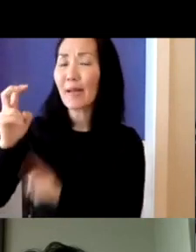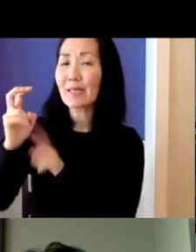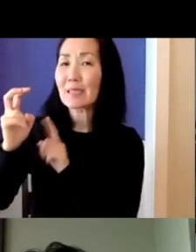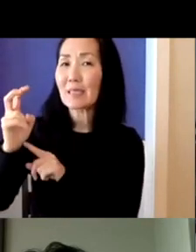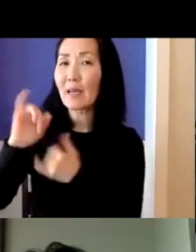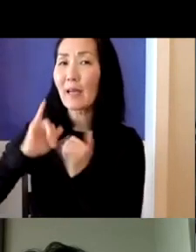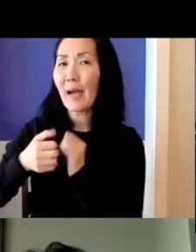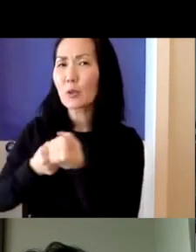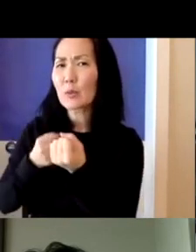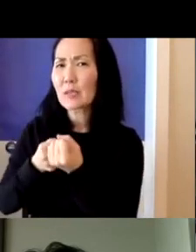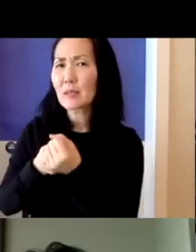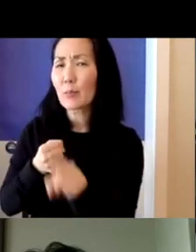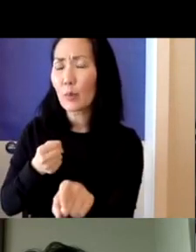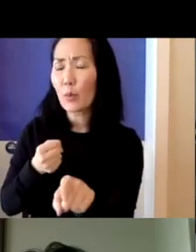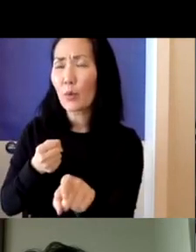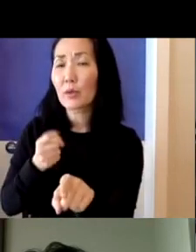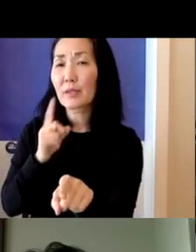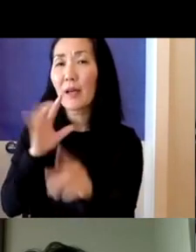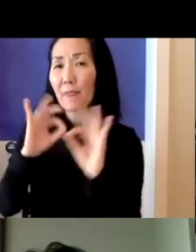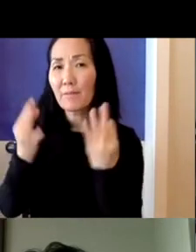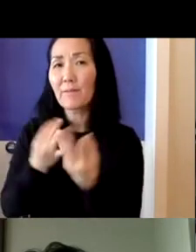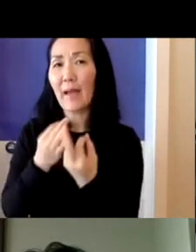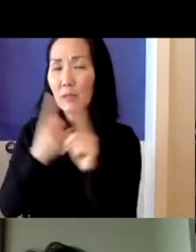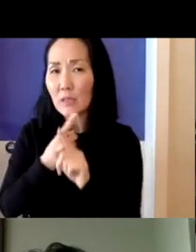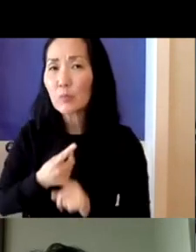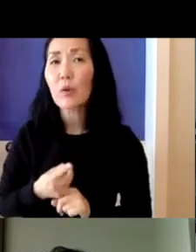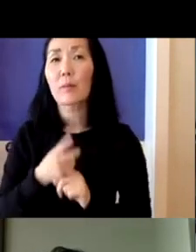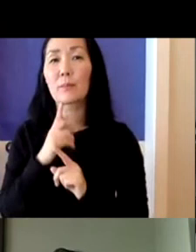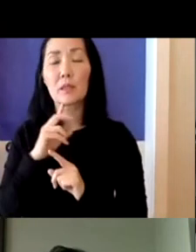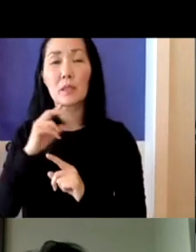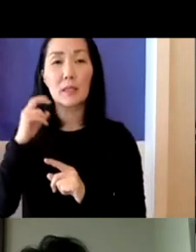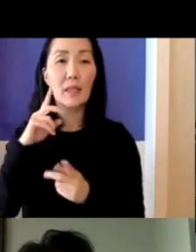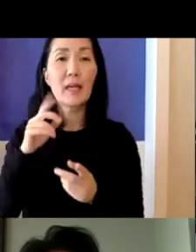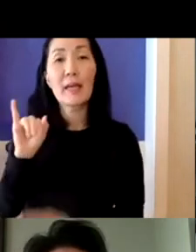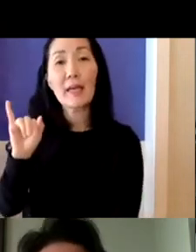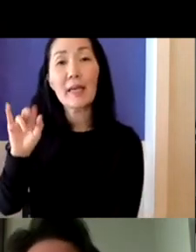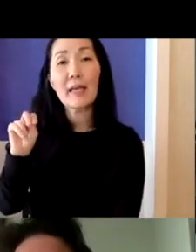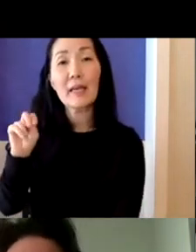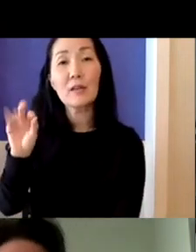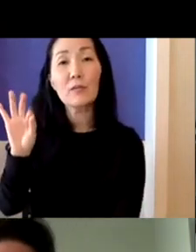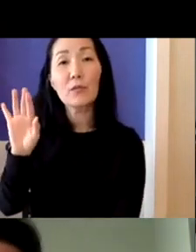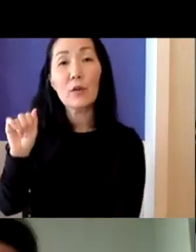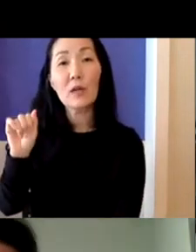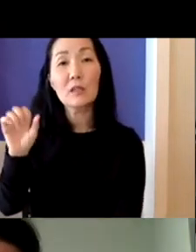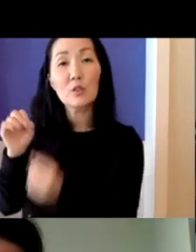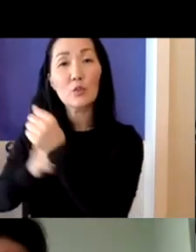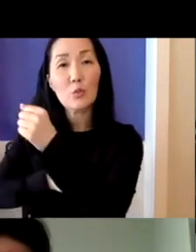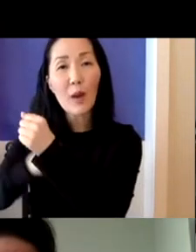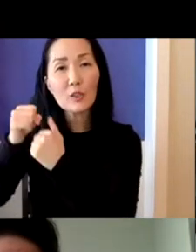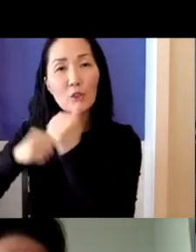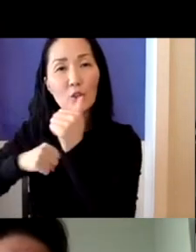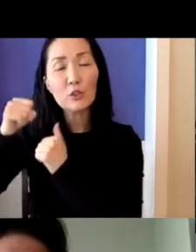families in that area properly? It's not just going to be there. It's across the city, but at least I think